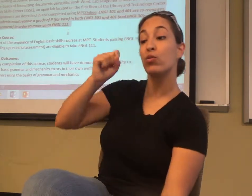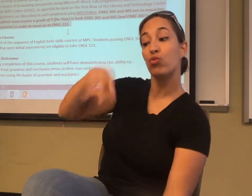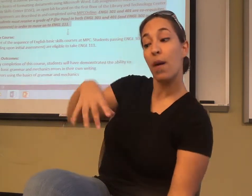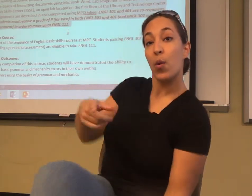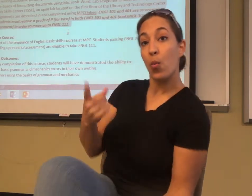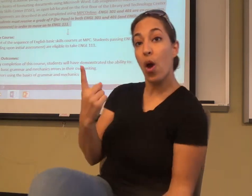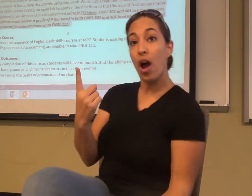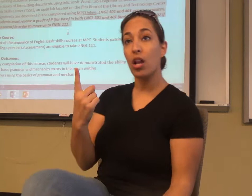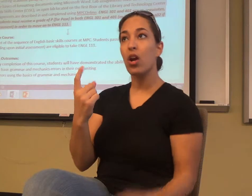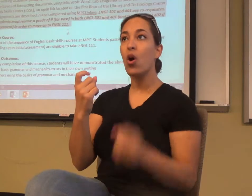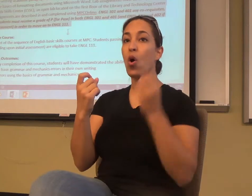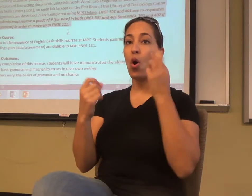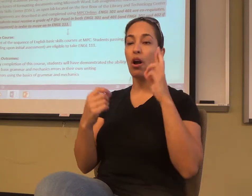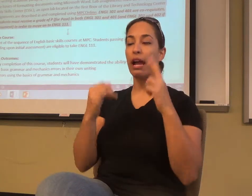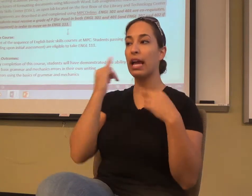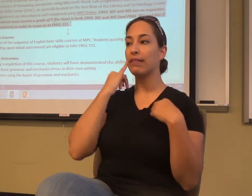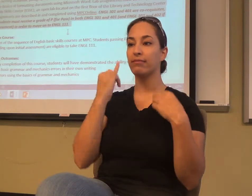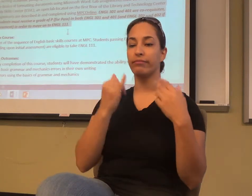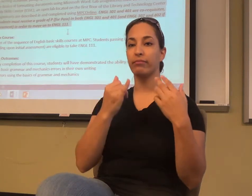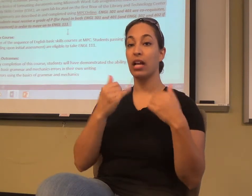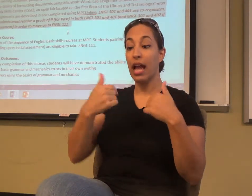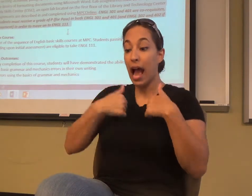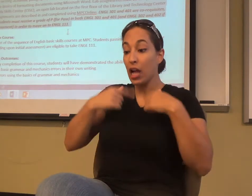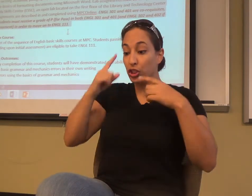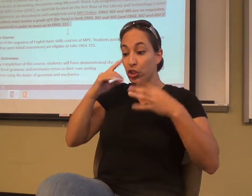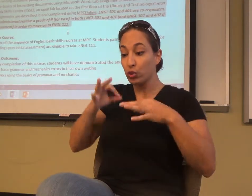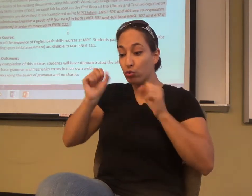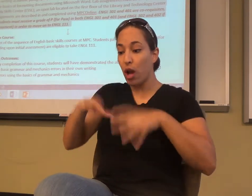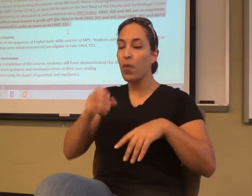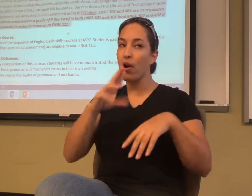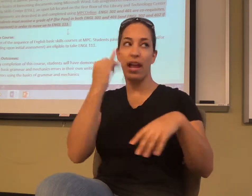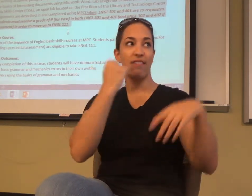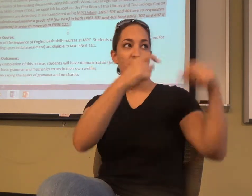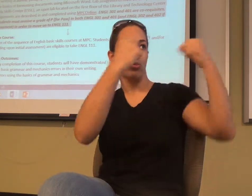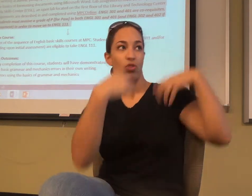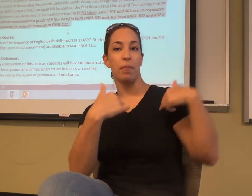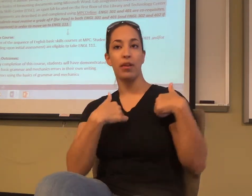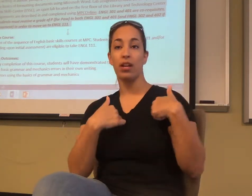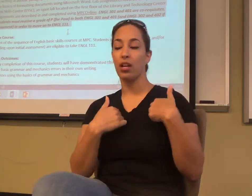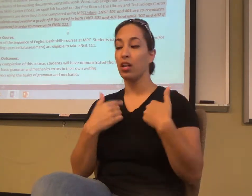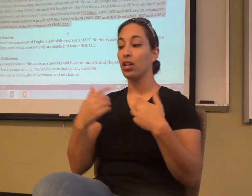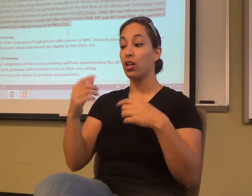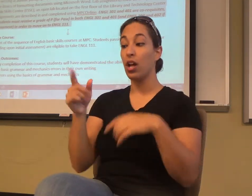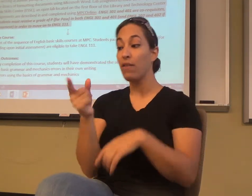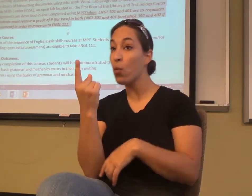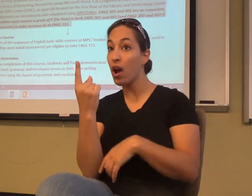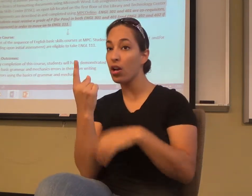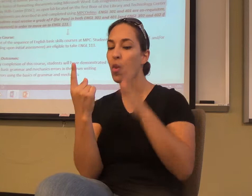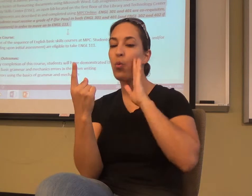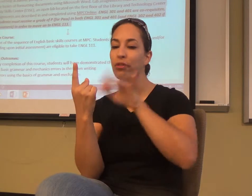or get dropped from one of the classes, you'll automatically be dropped from the other. Okay.